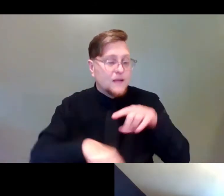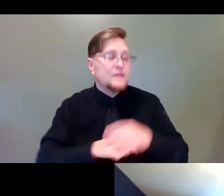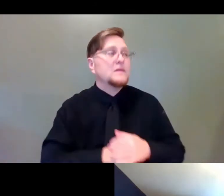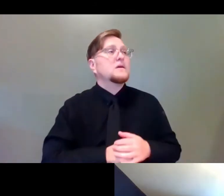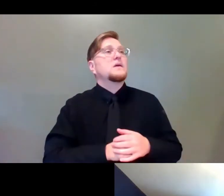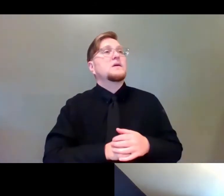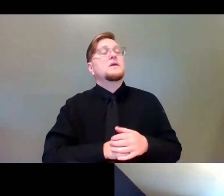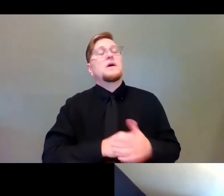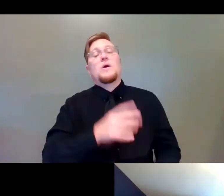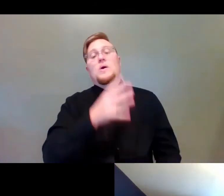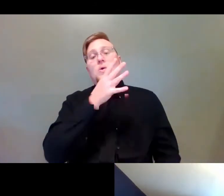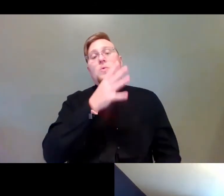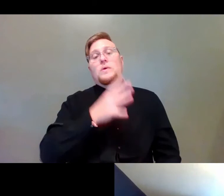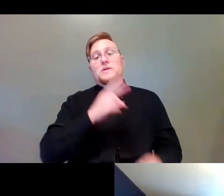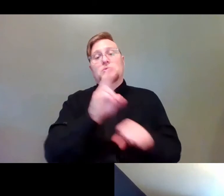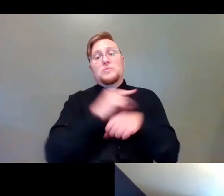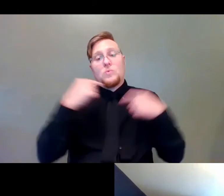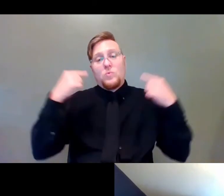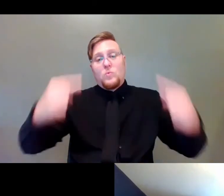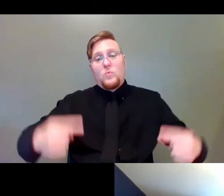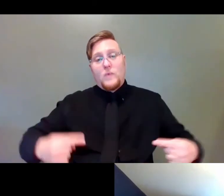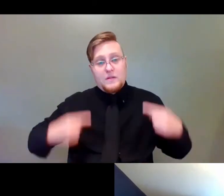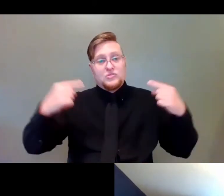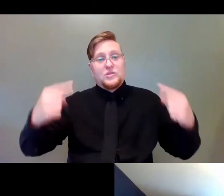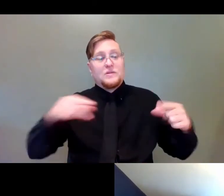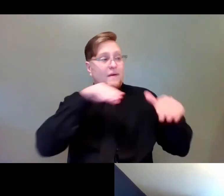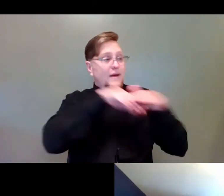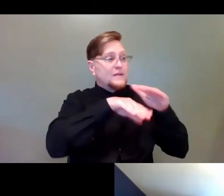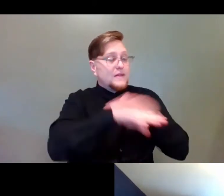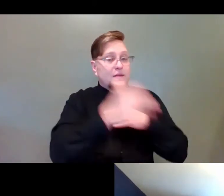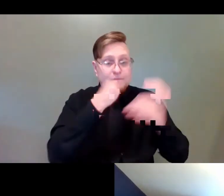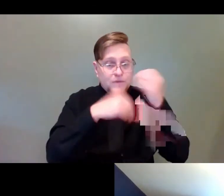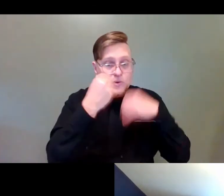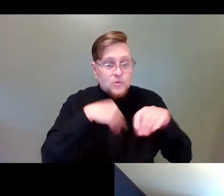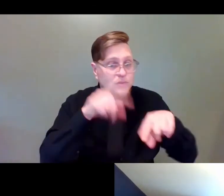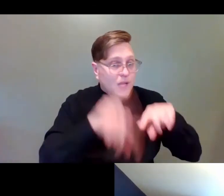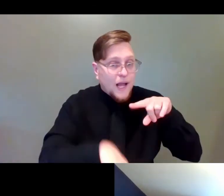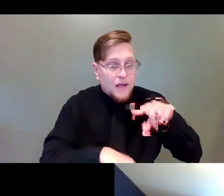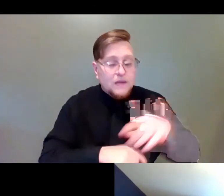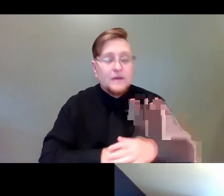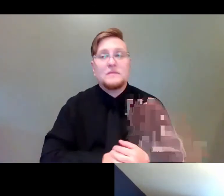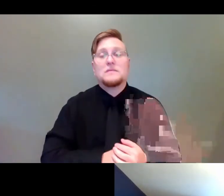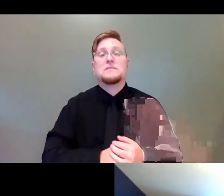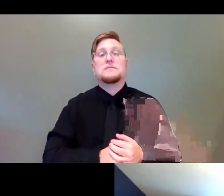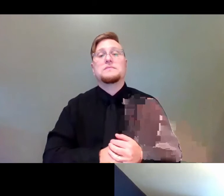who use wheelchairs are not able to access food. People who have,